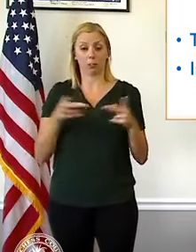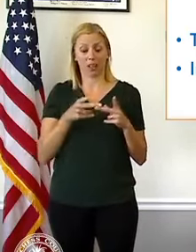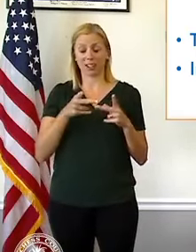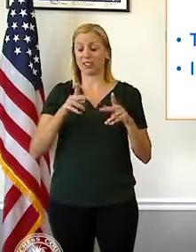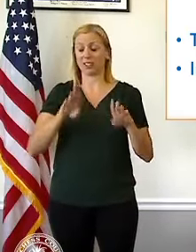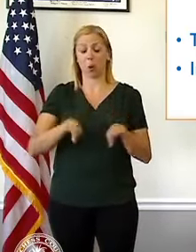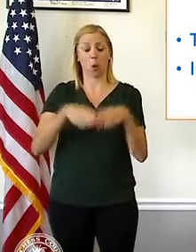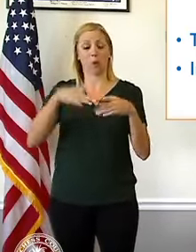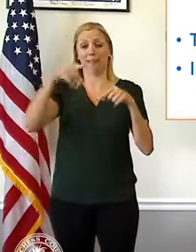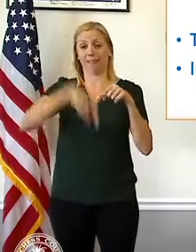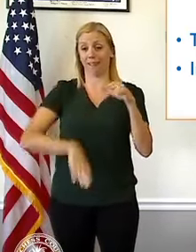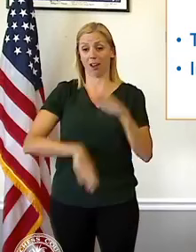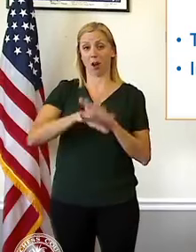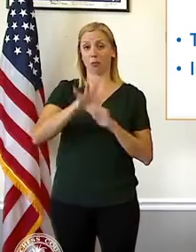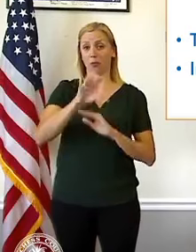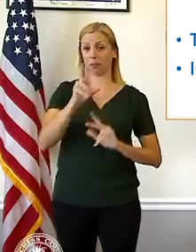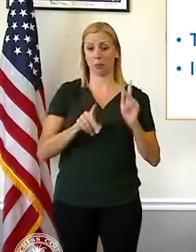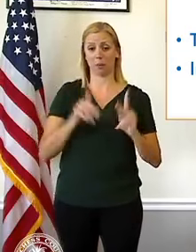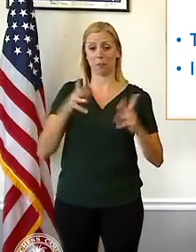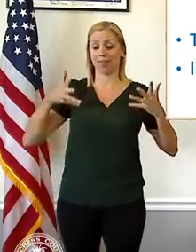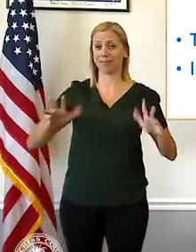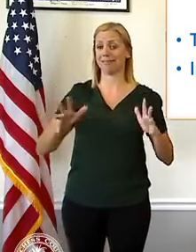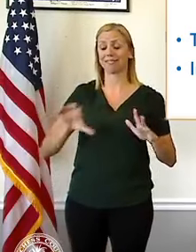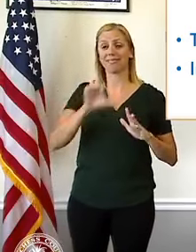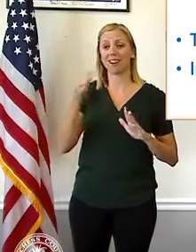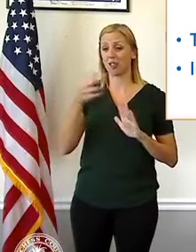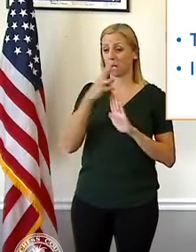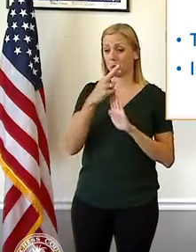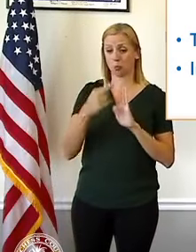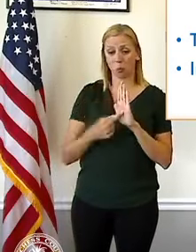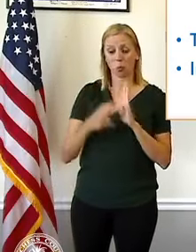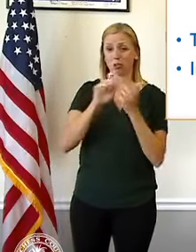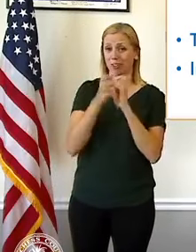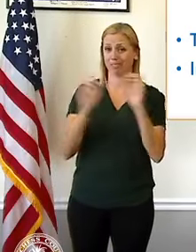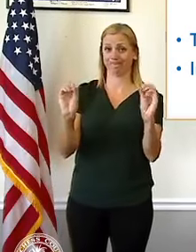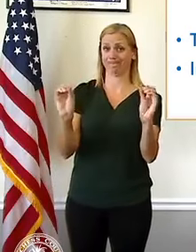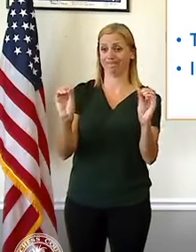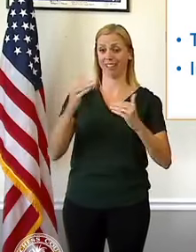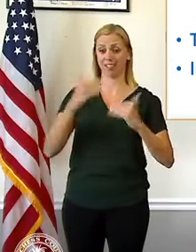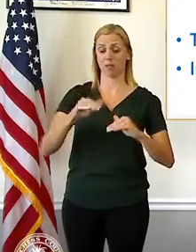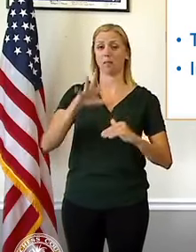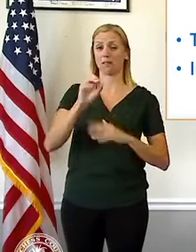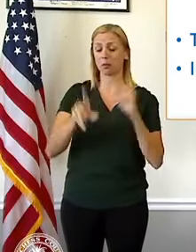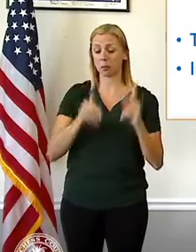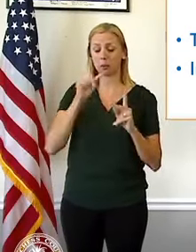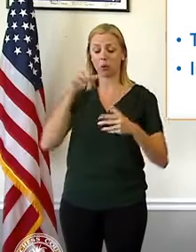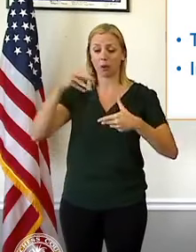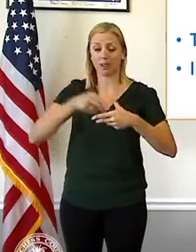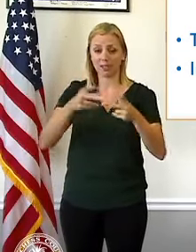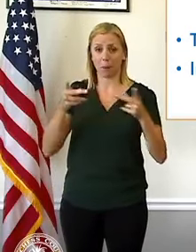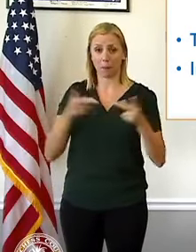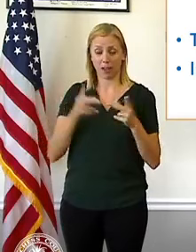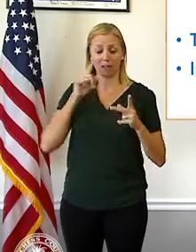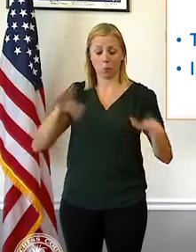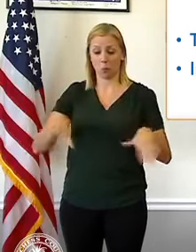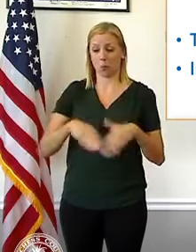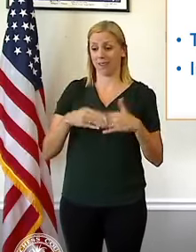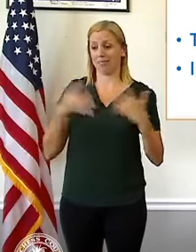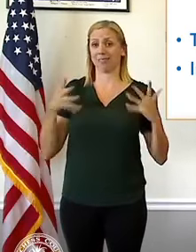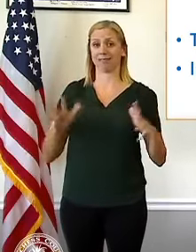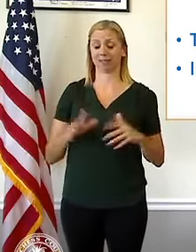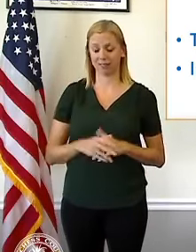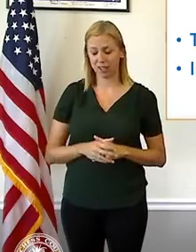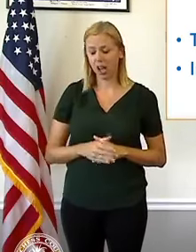time. 50 people is the limit for indoor weddings and wedding venues. I know there are a number who